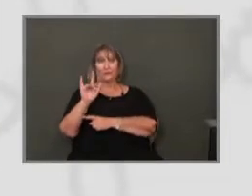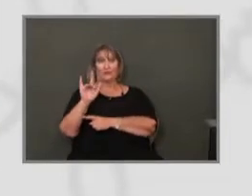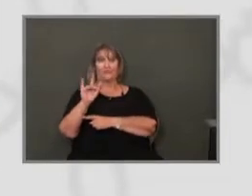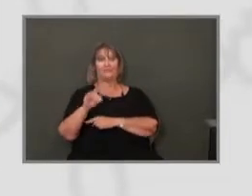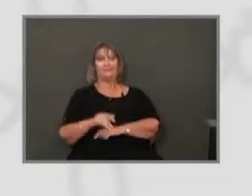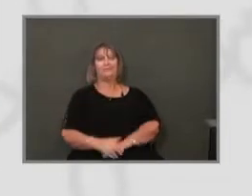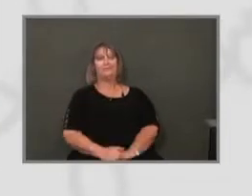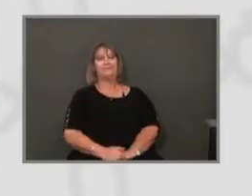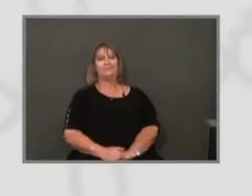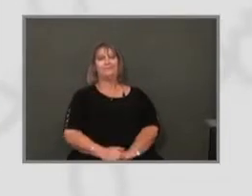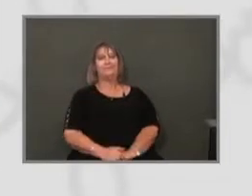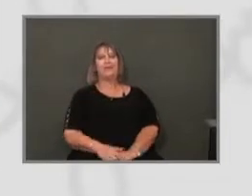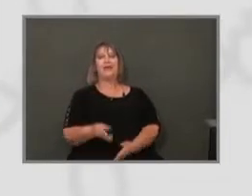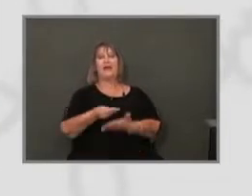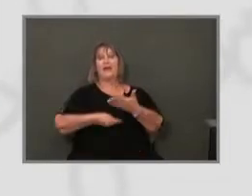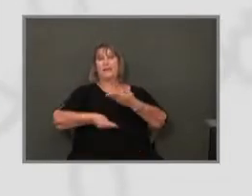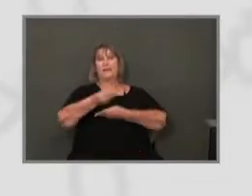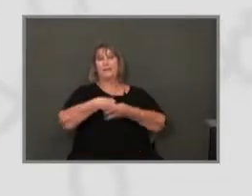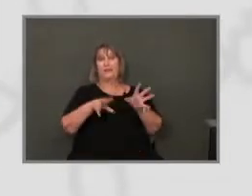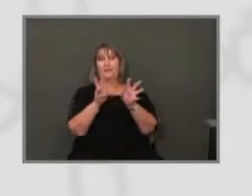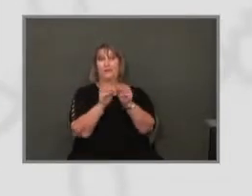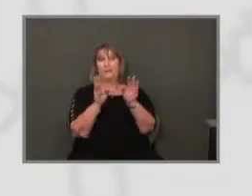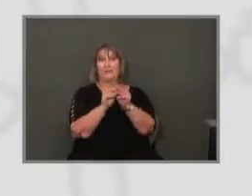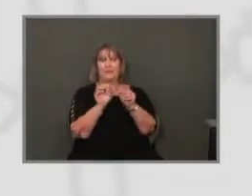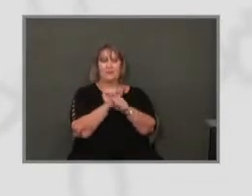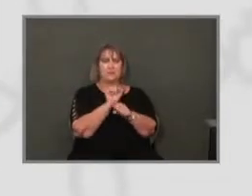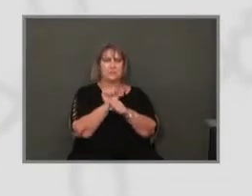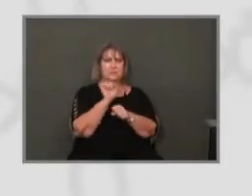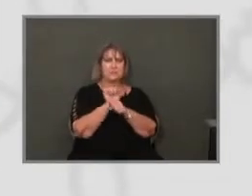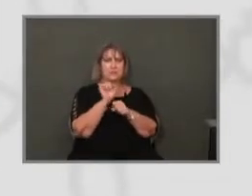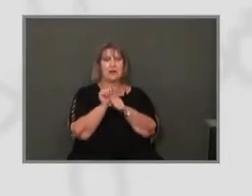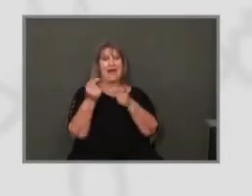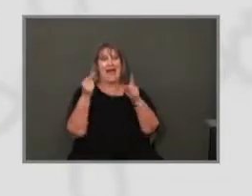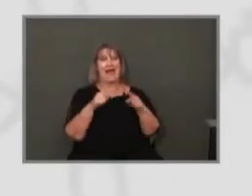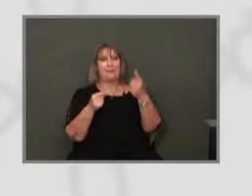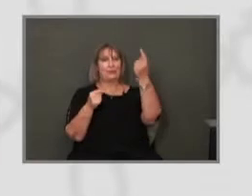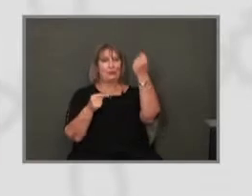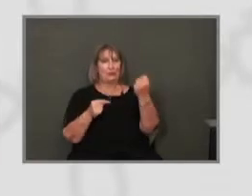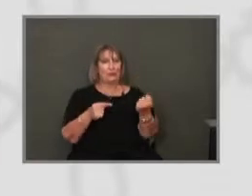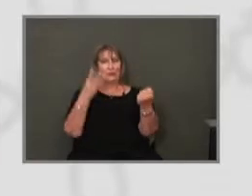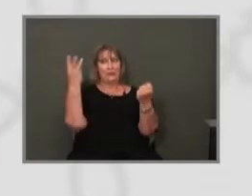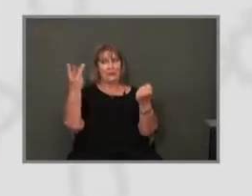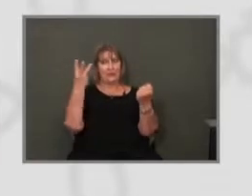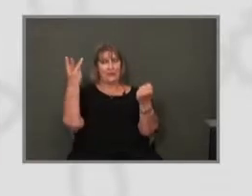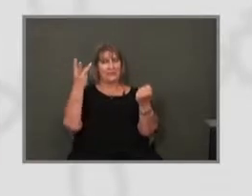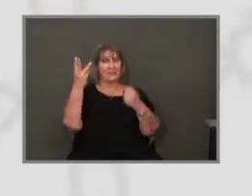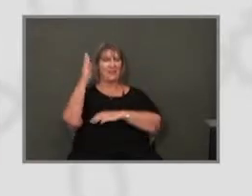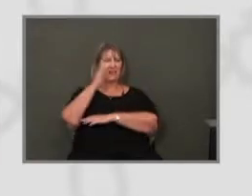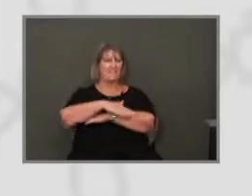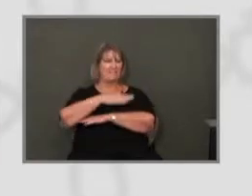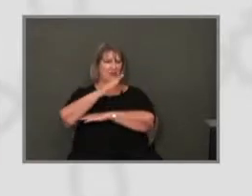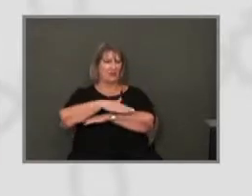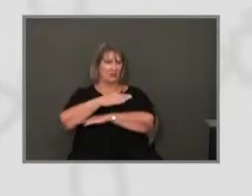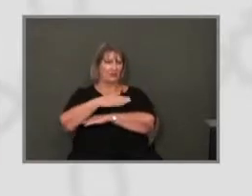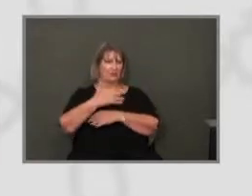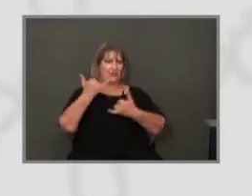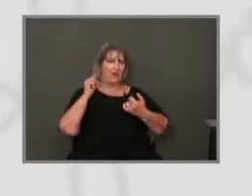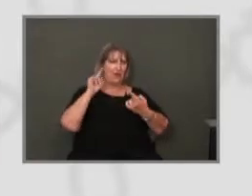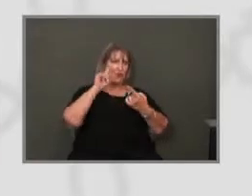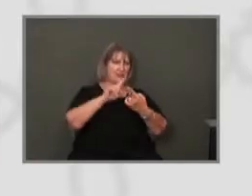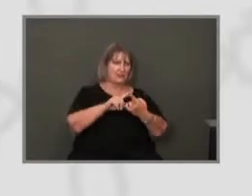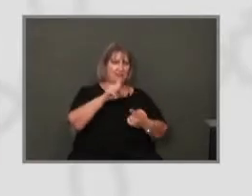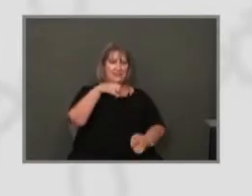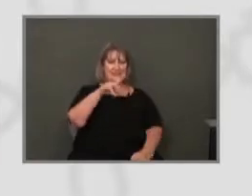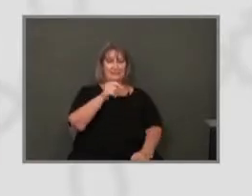these budget work sessions that the council's been having, and they have every Tuesday and Wednesday afternoon. That'll run through September 14th. You can